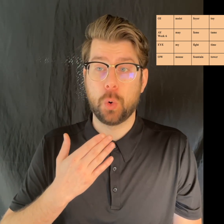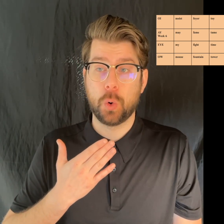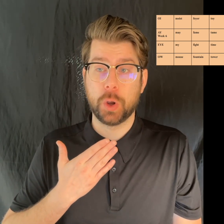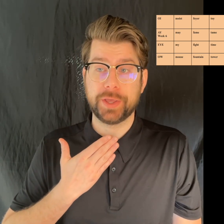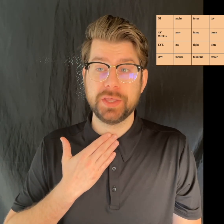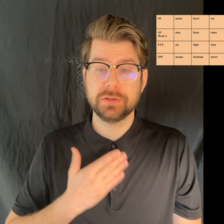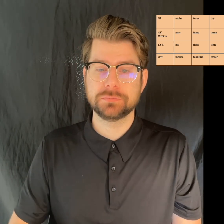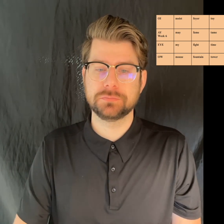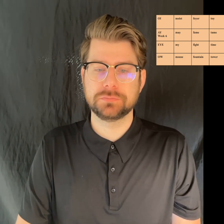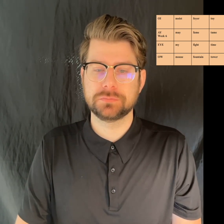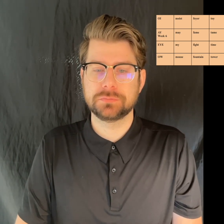thoy,